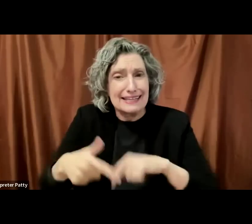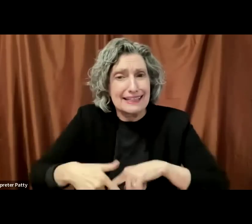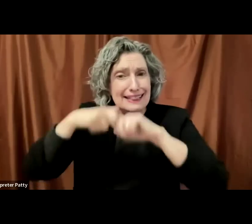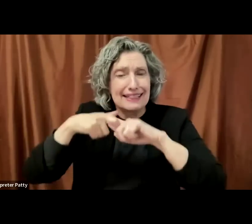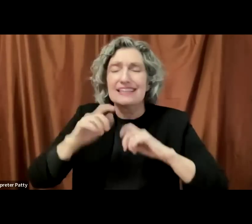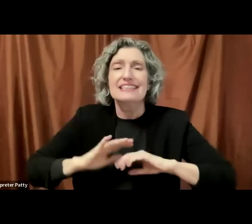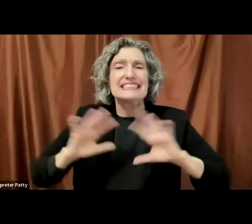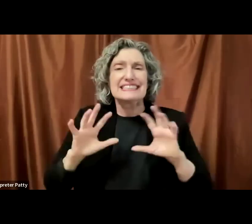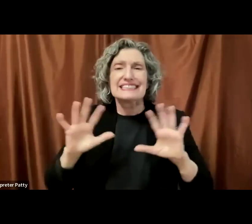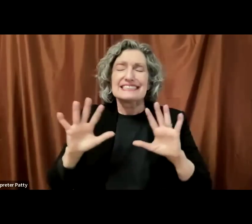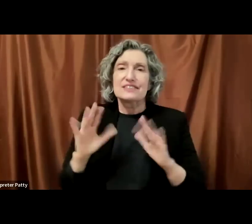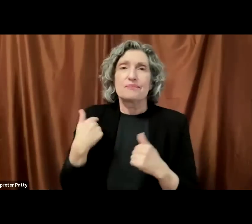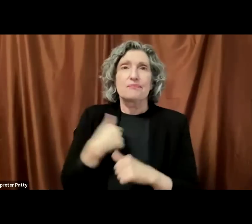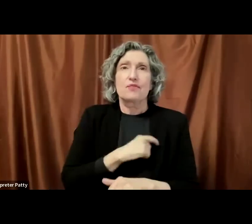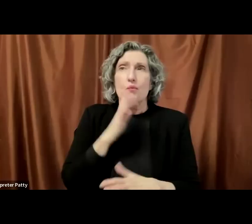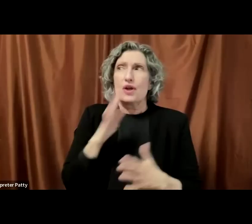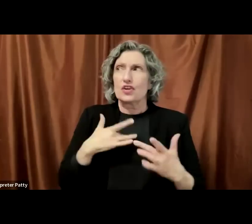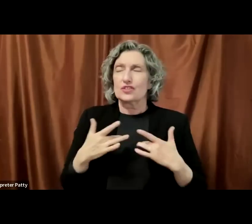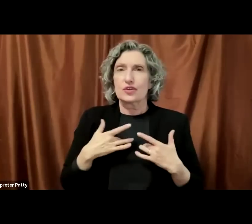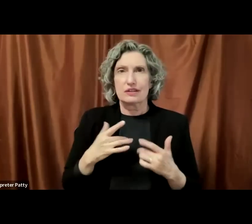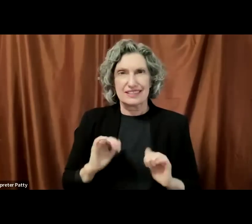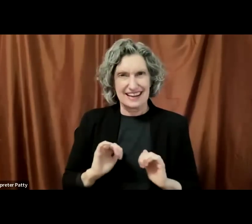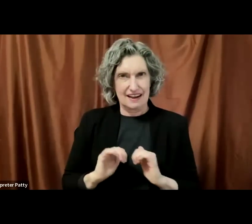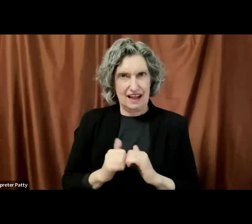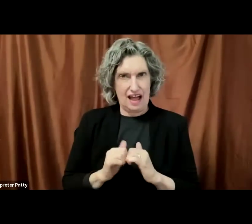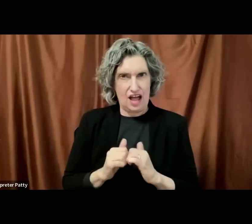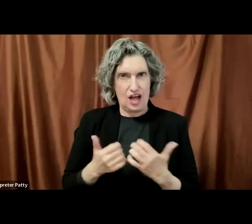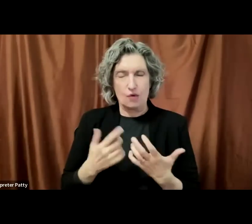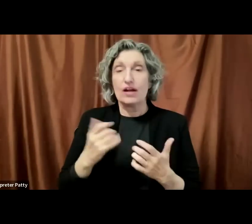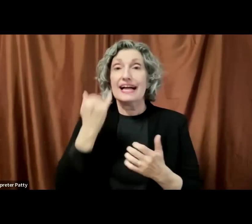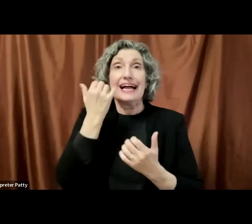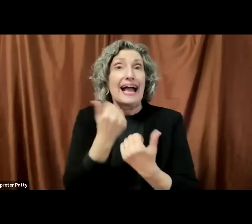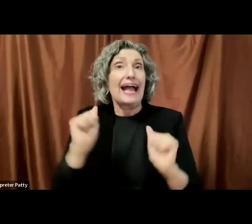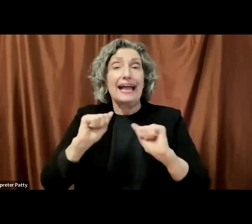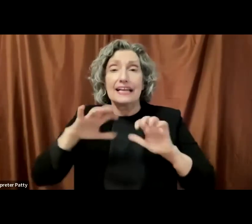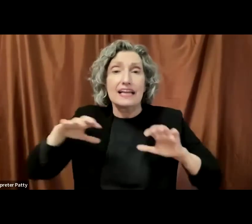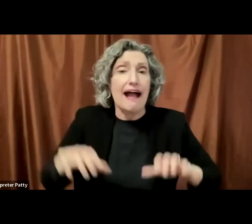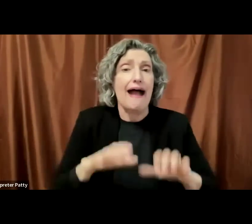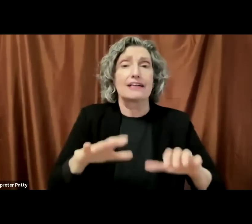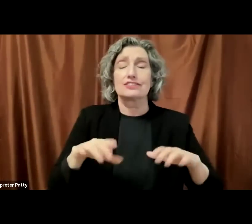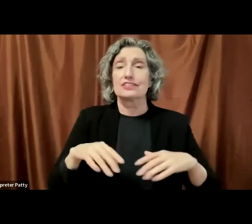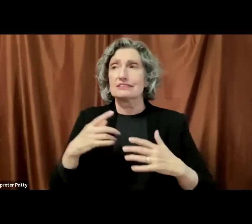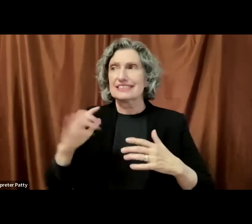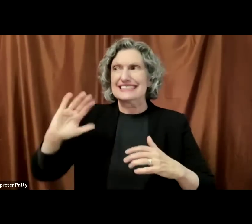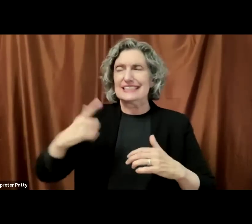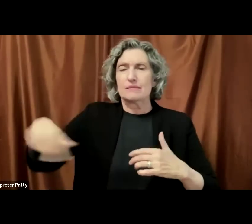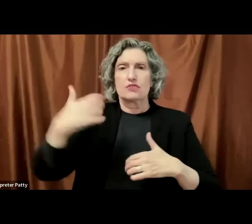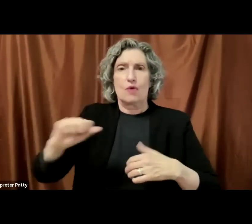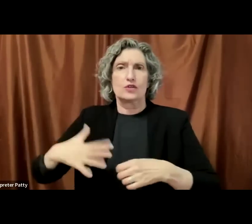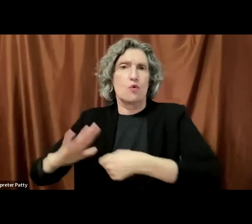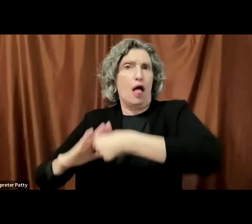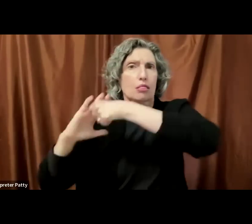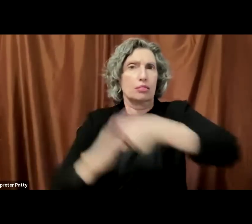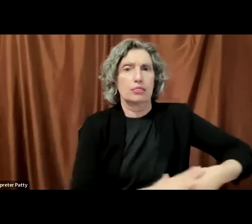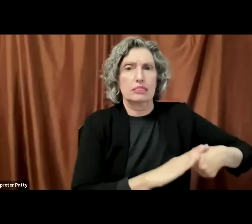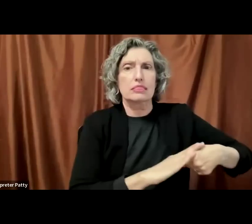concerned too about the tactics to repress activity, repress action, and the chilling effect that this can